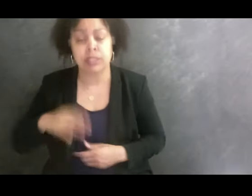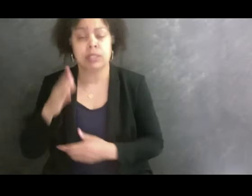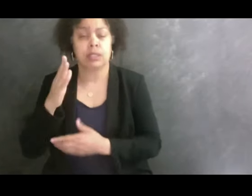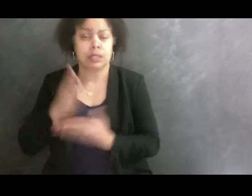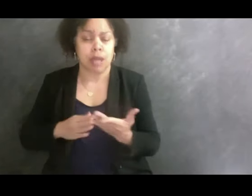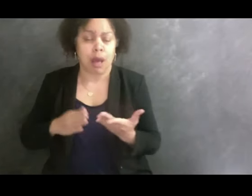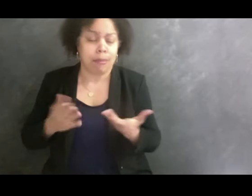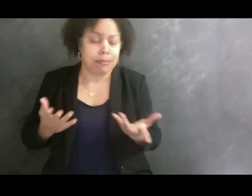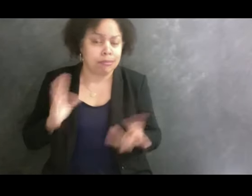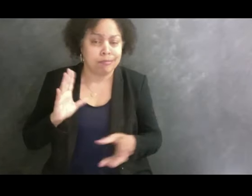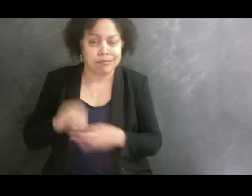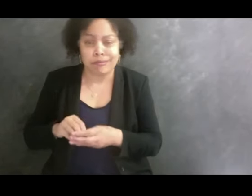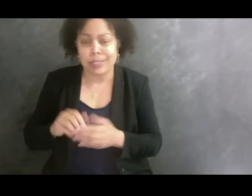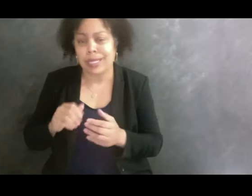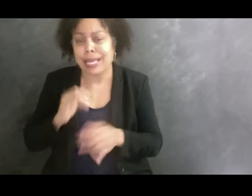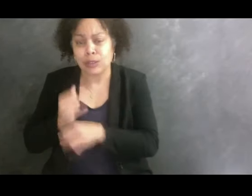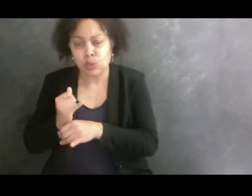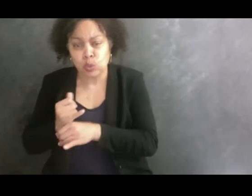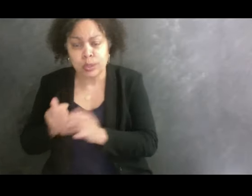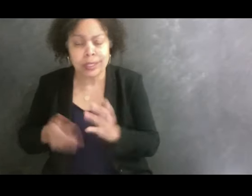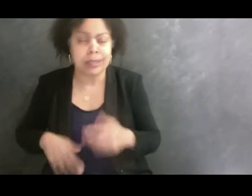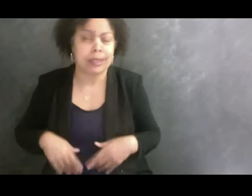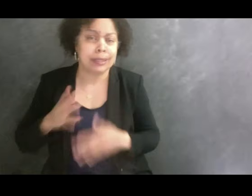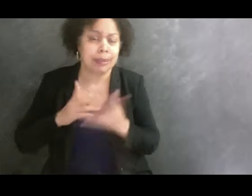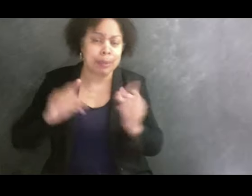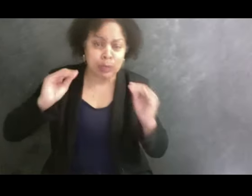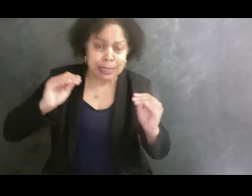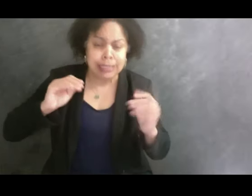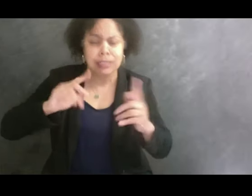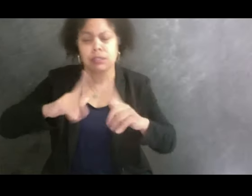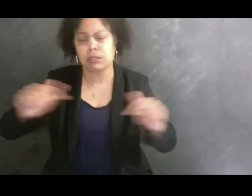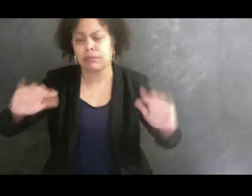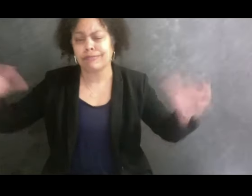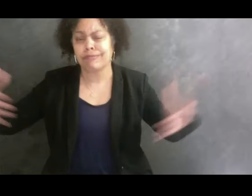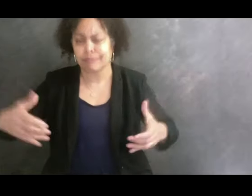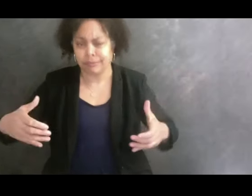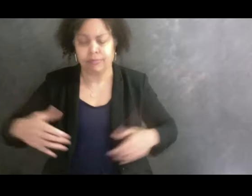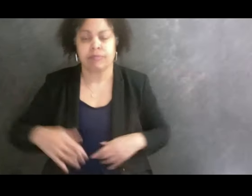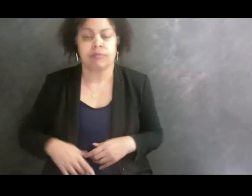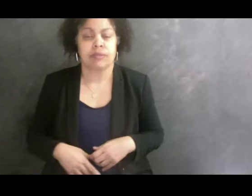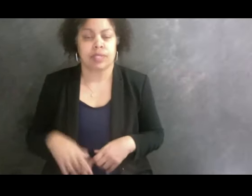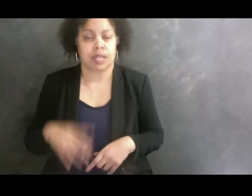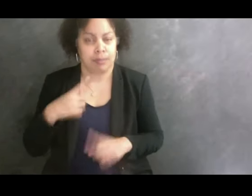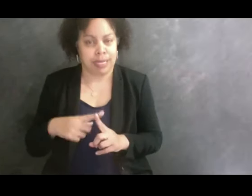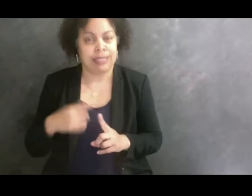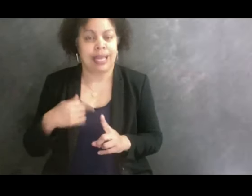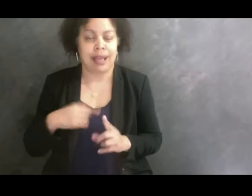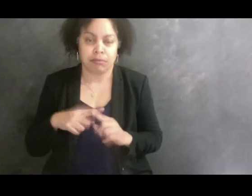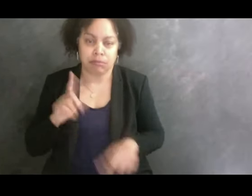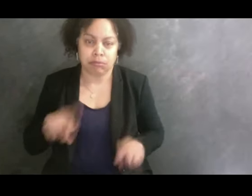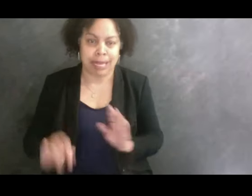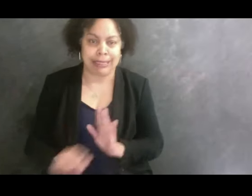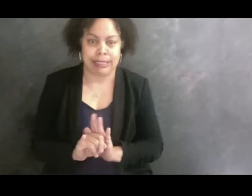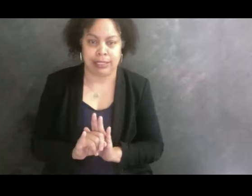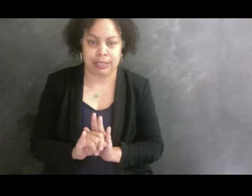people who are involved in various institutions, people who teach, things like that, and also represent a variety of different identities. So